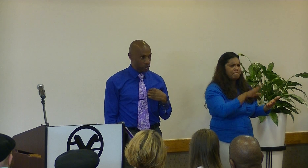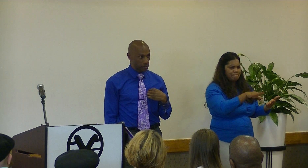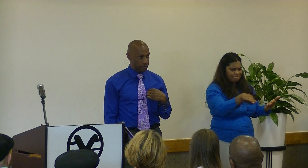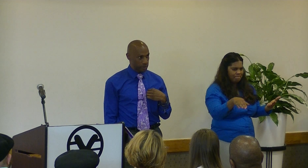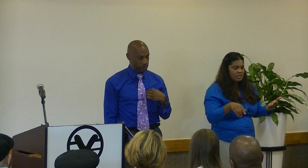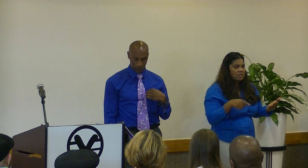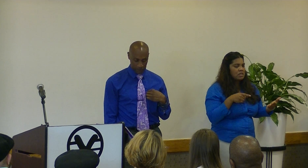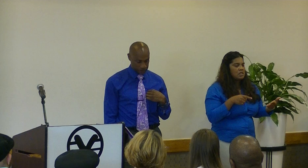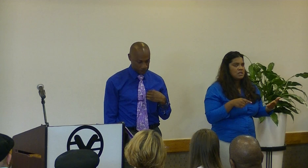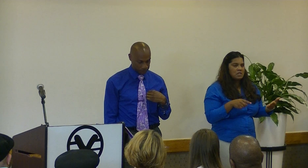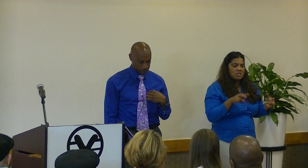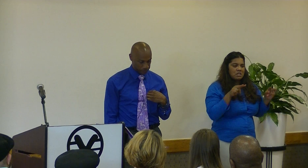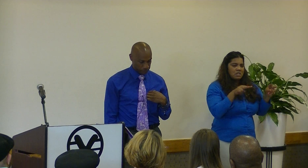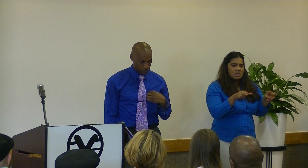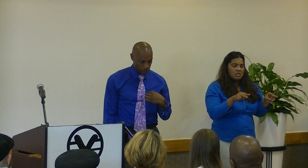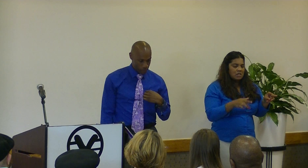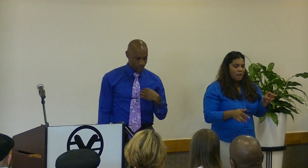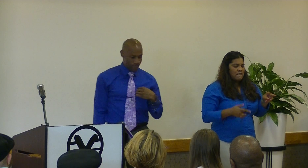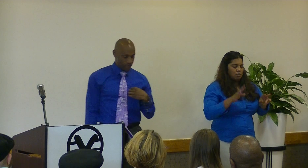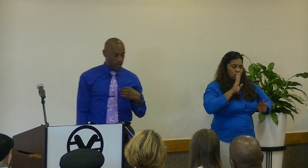Y'all frustrate me so much.